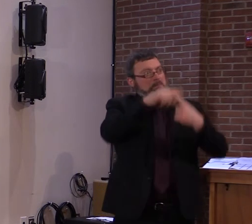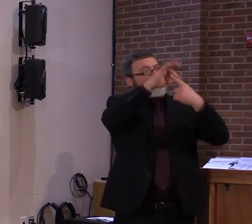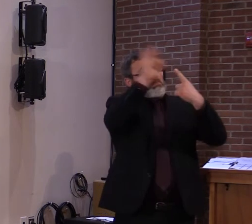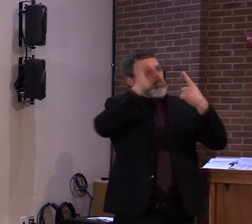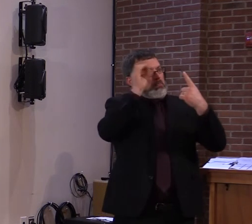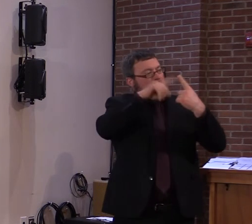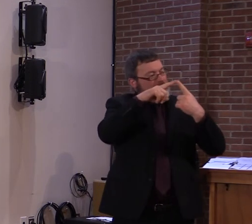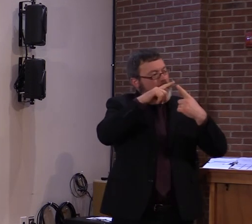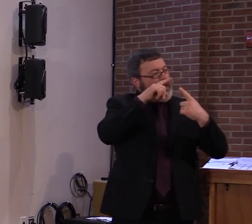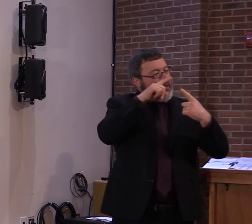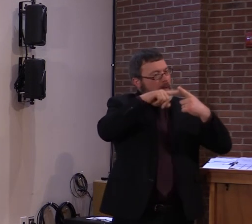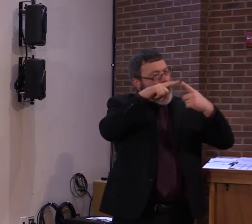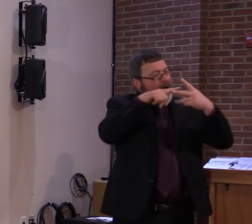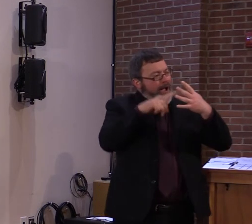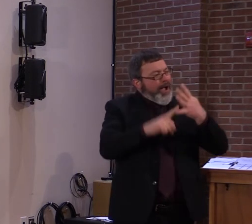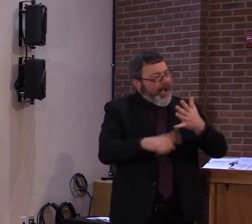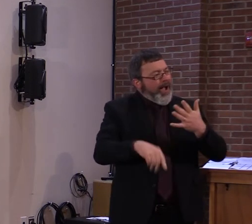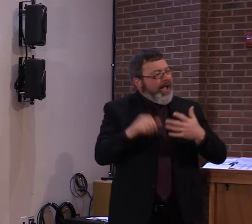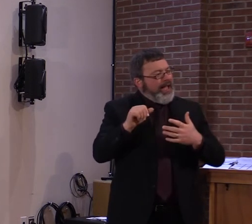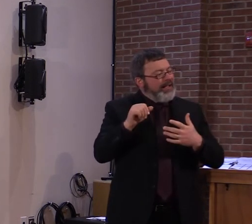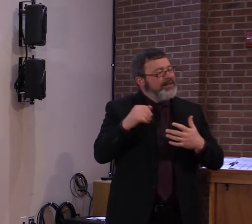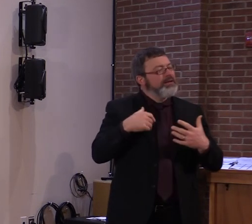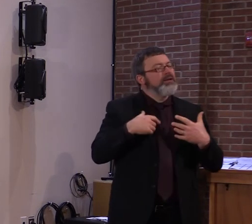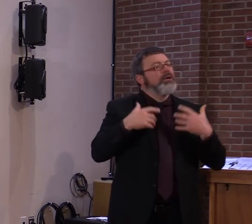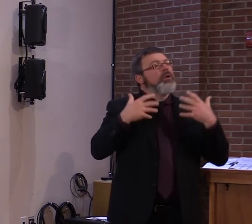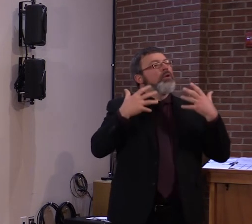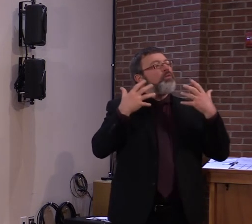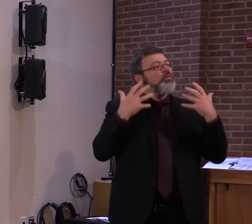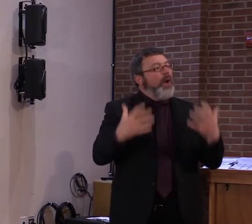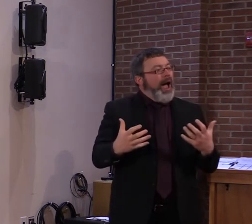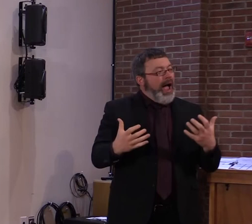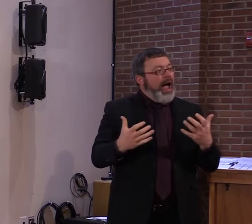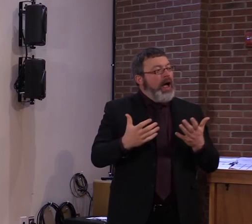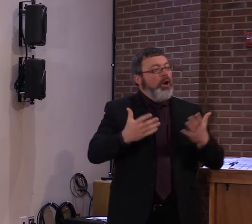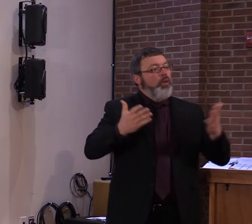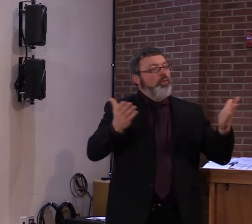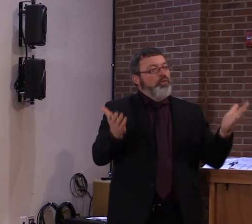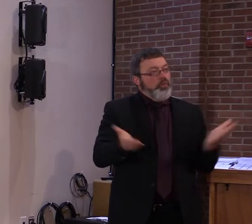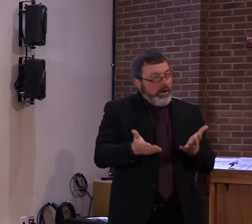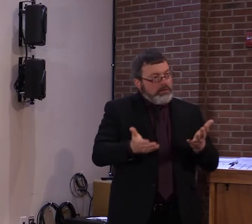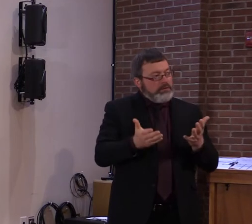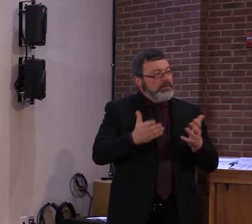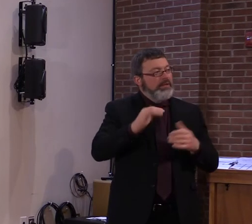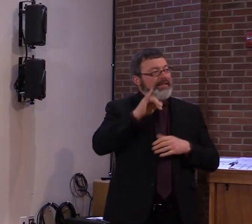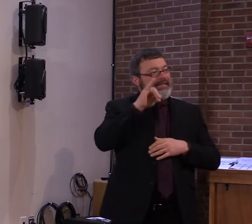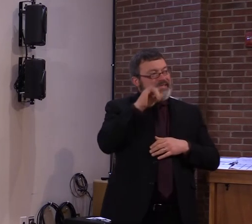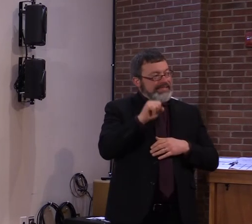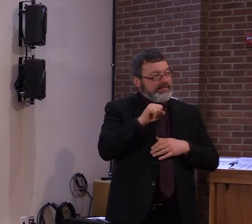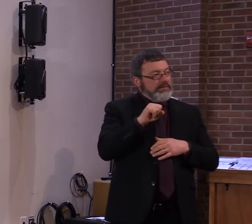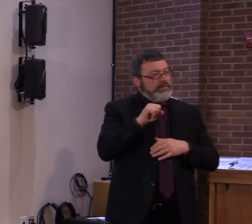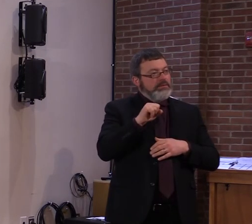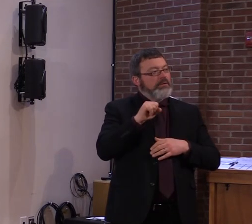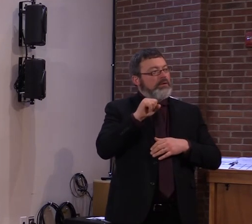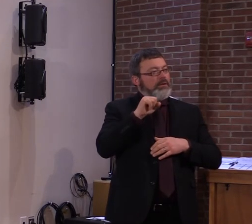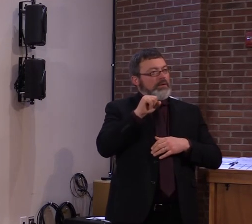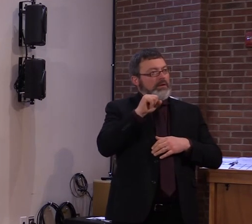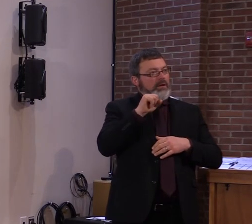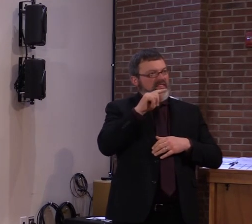place to set some sort of standard. And this could be a variable standard depending on the region or the type of school.